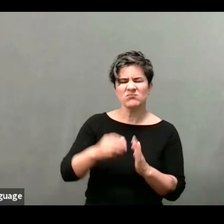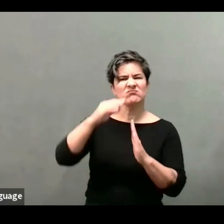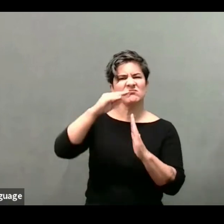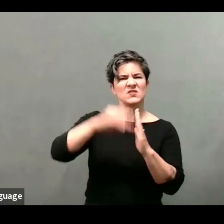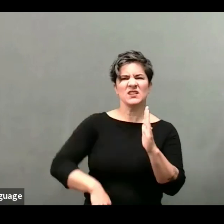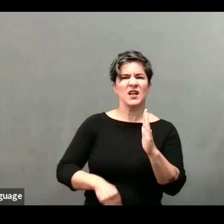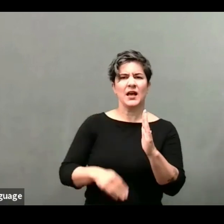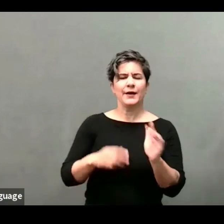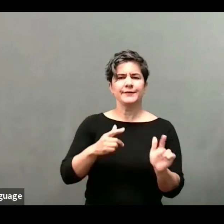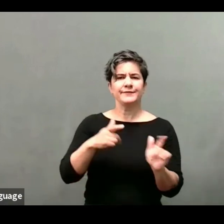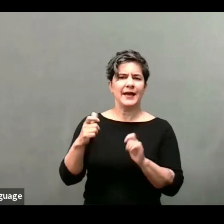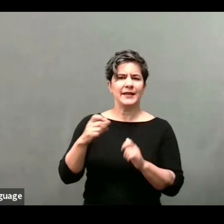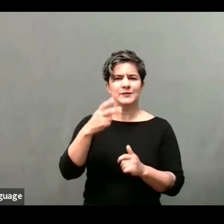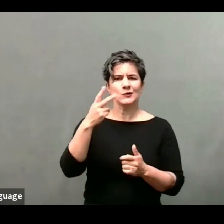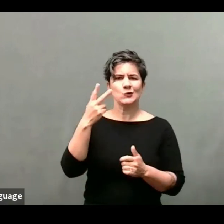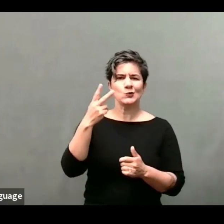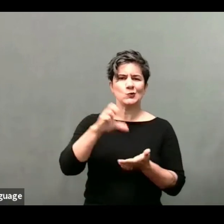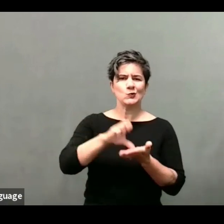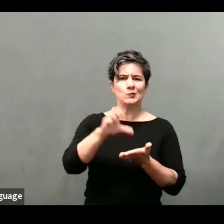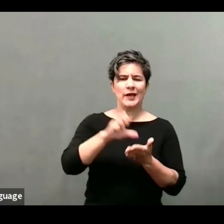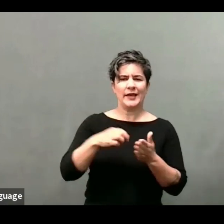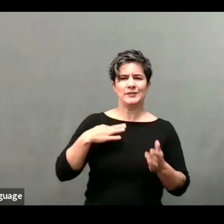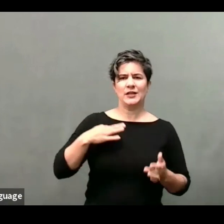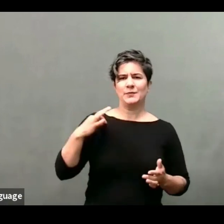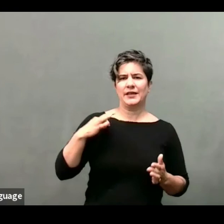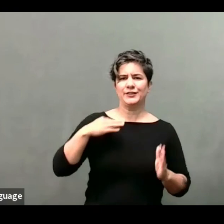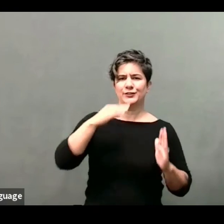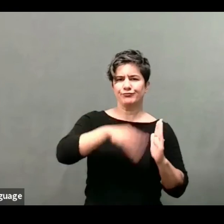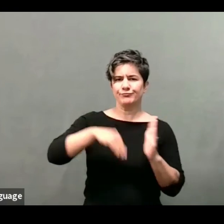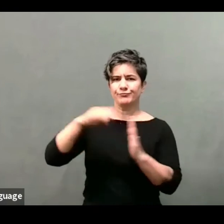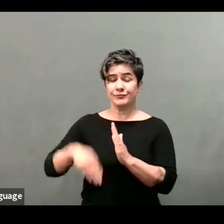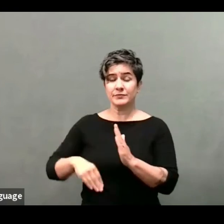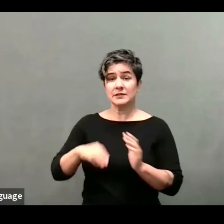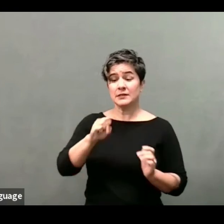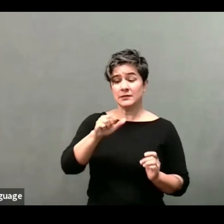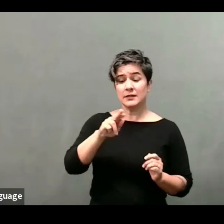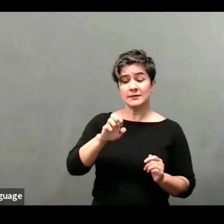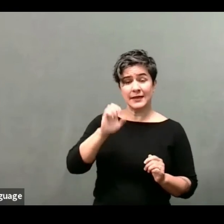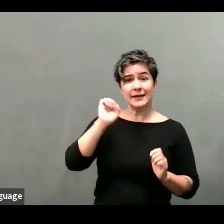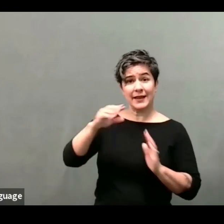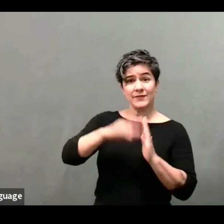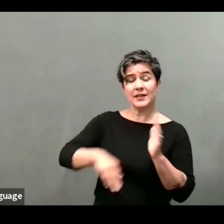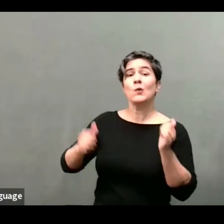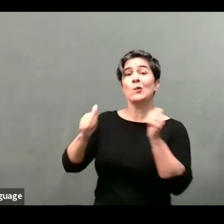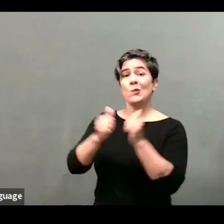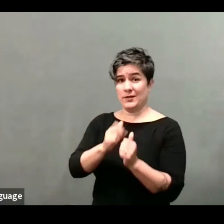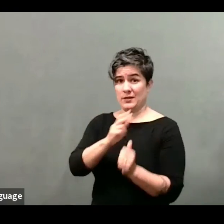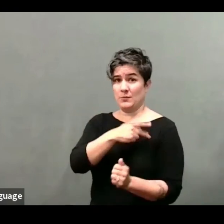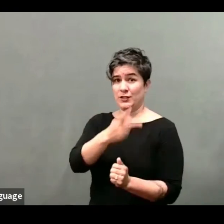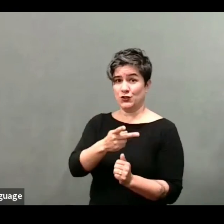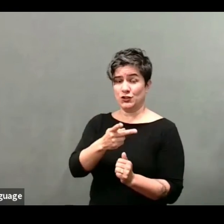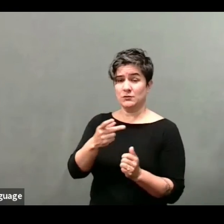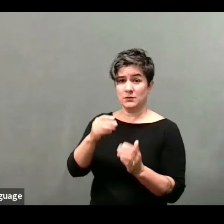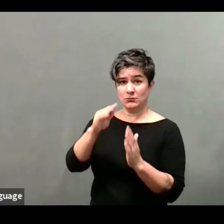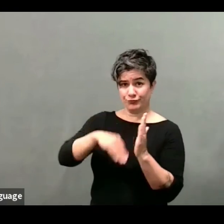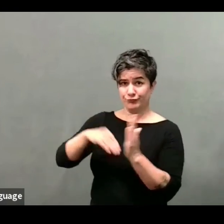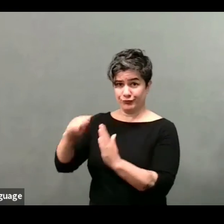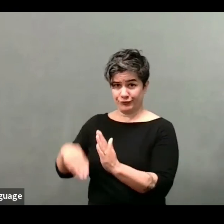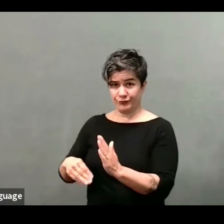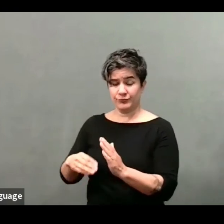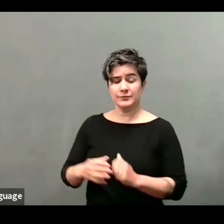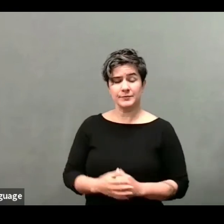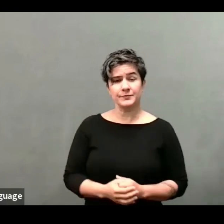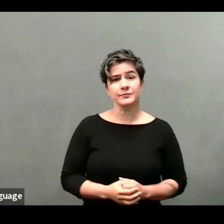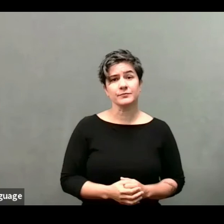like a quick 2-page application that the SANE will typically do with the patient. And I'll tell you what happens to that in a